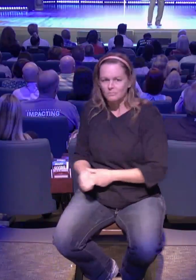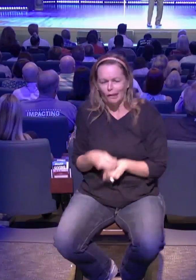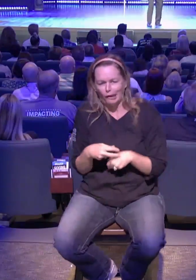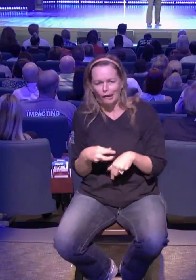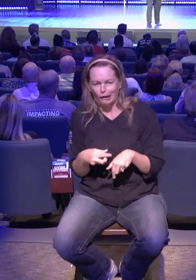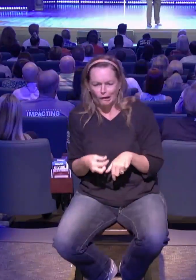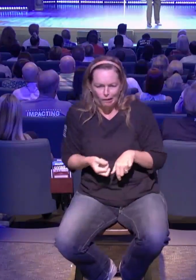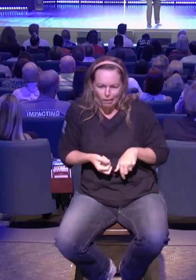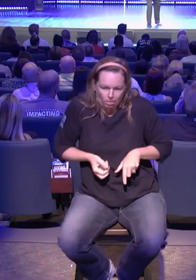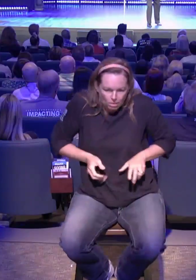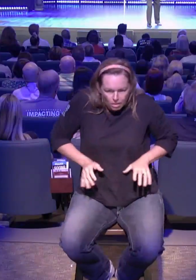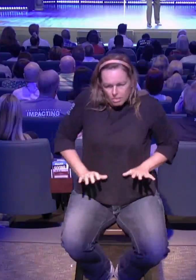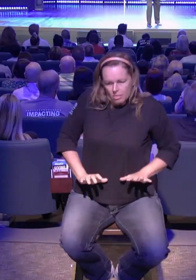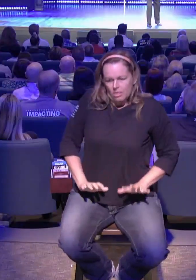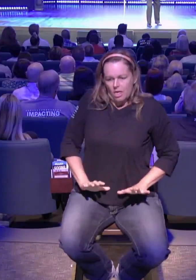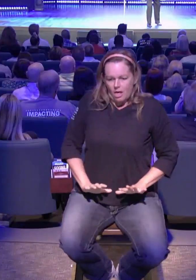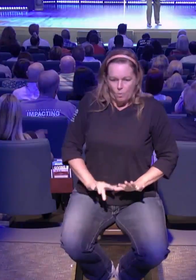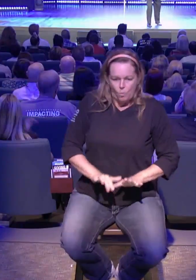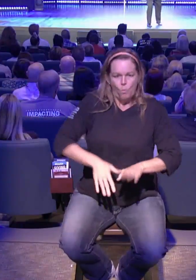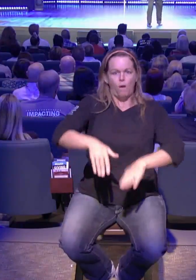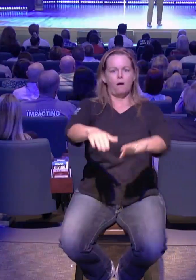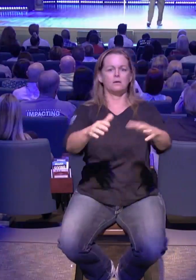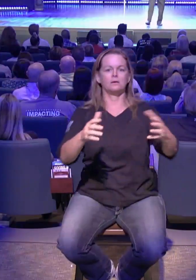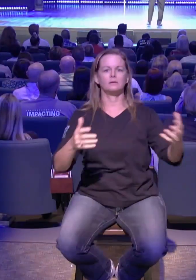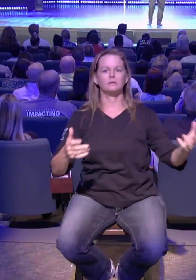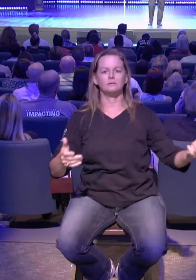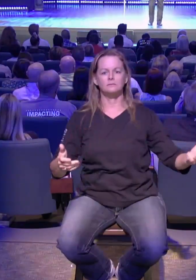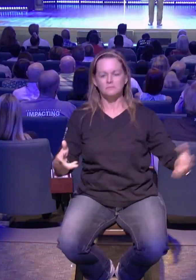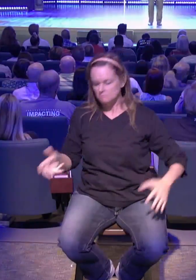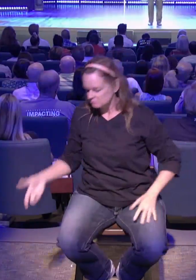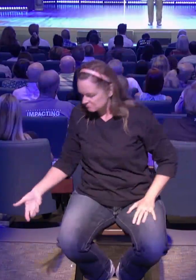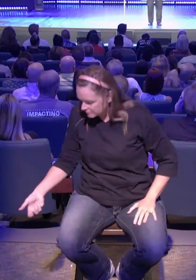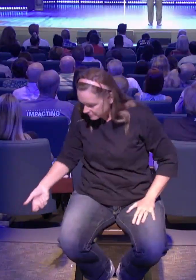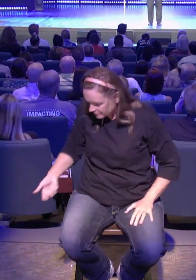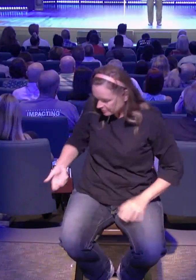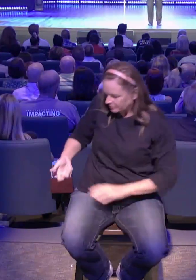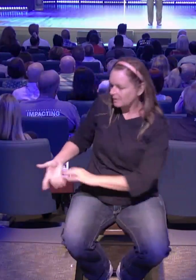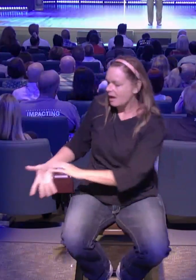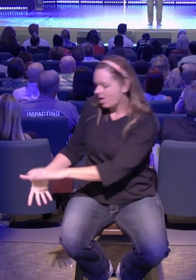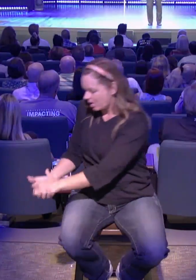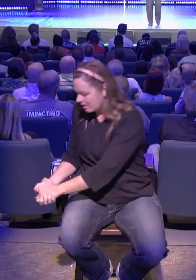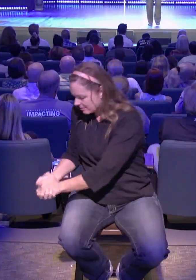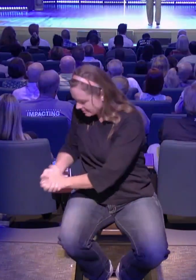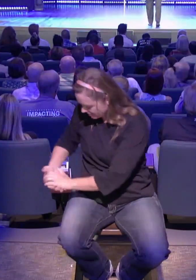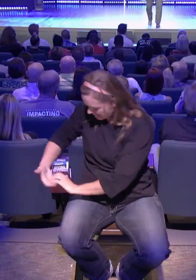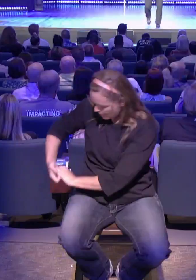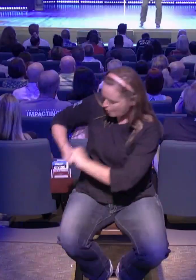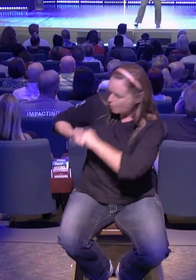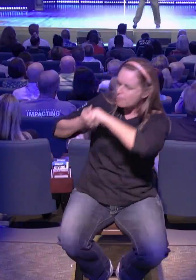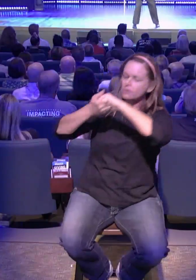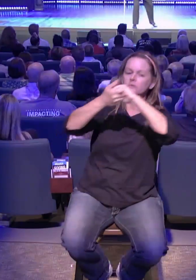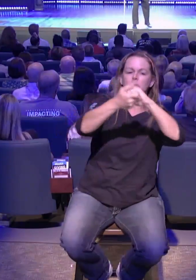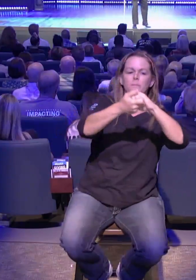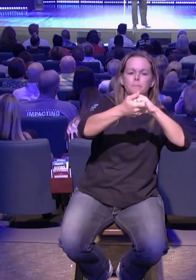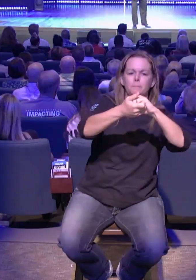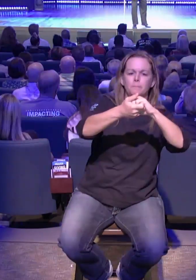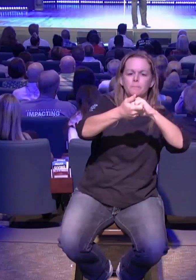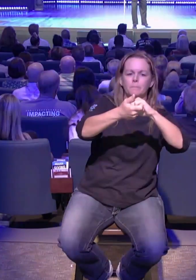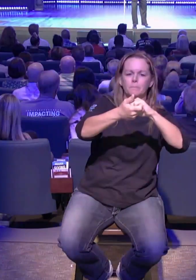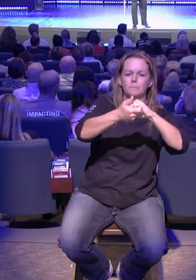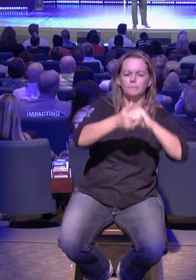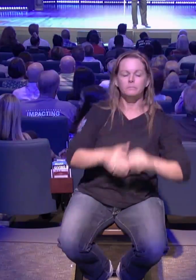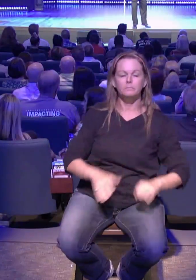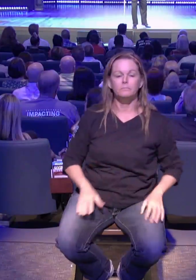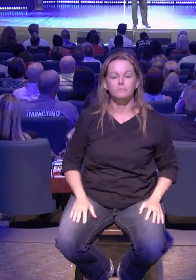He extends the right hand, and he lifts him up. And it was only after he extended his